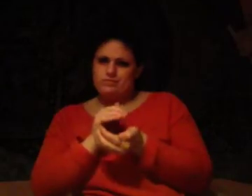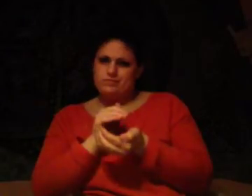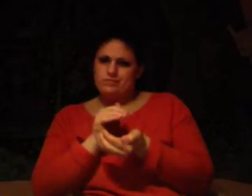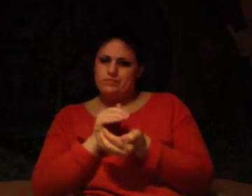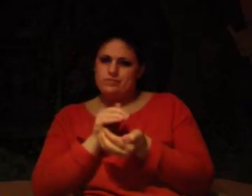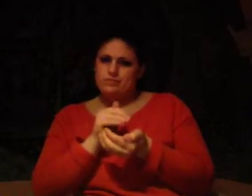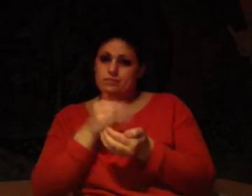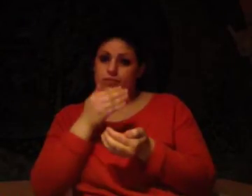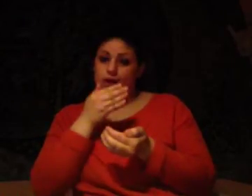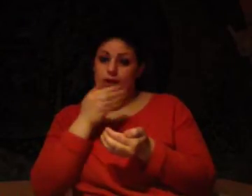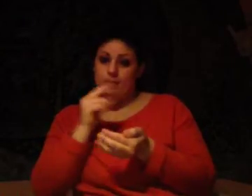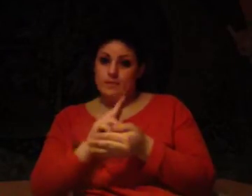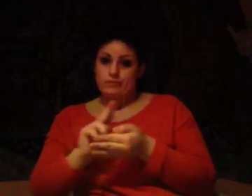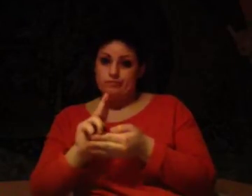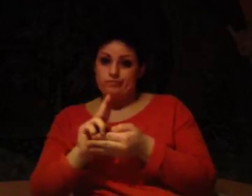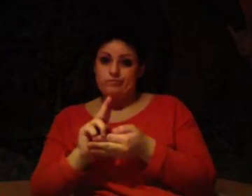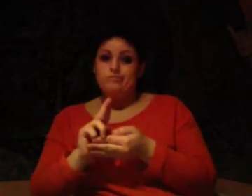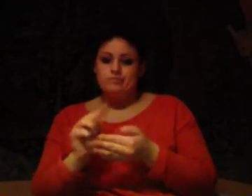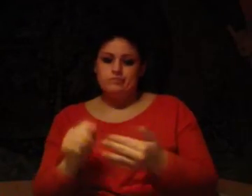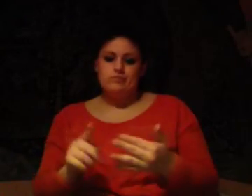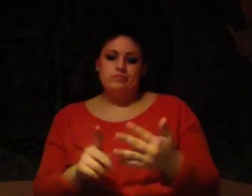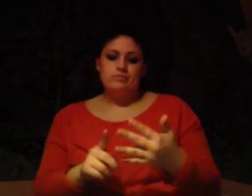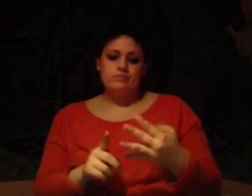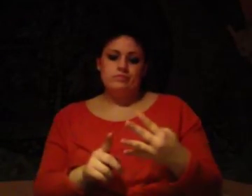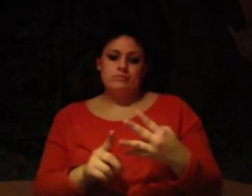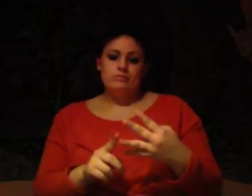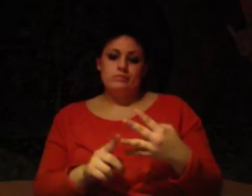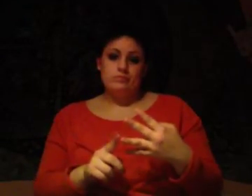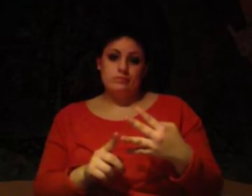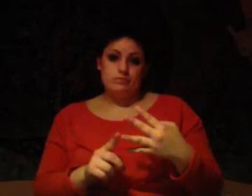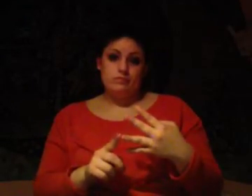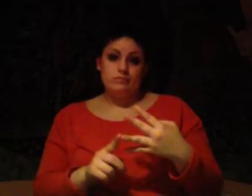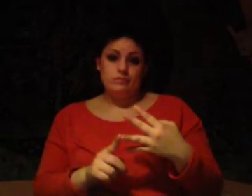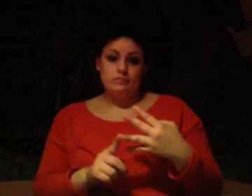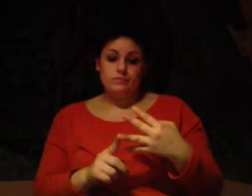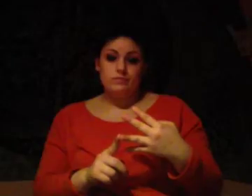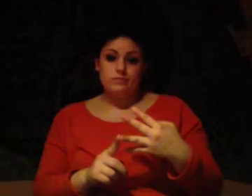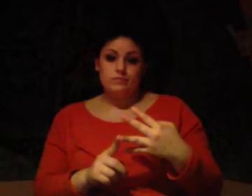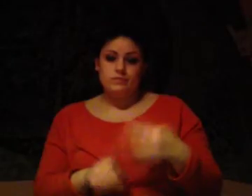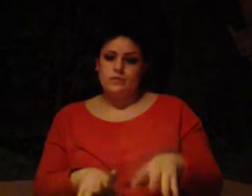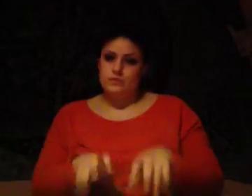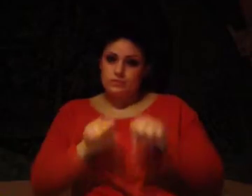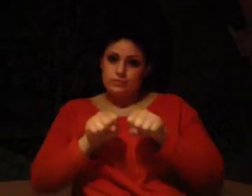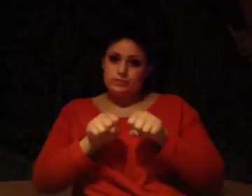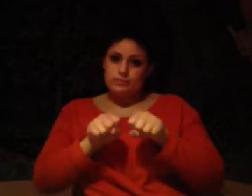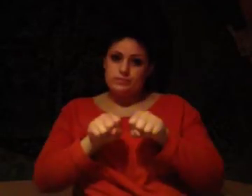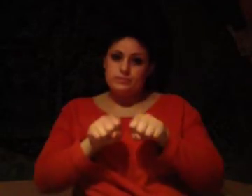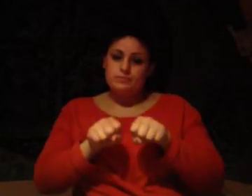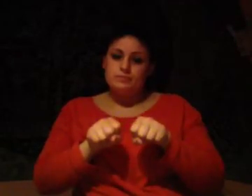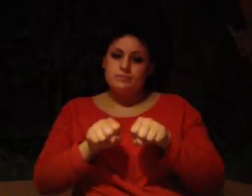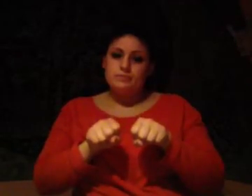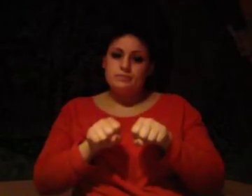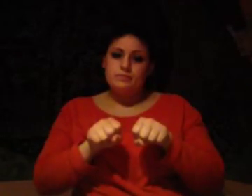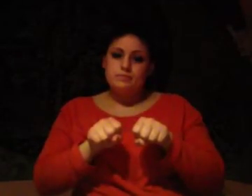actually usable by your body. The third function of the digestive system is absorption. Absorption involves moving tiny